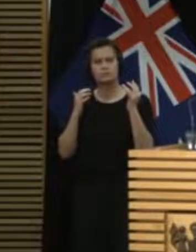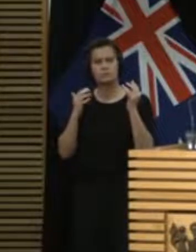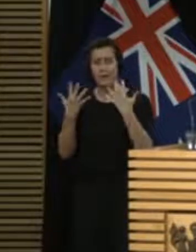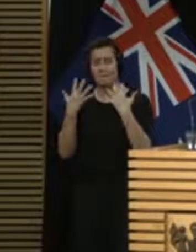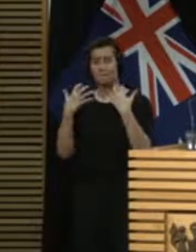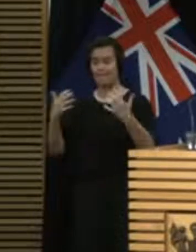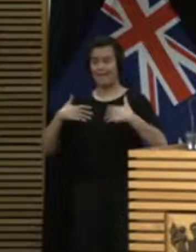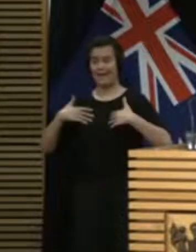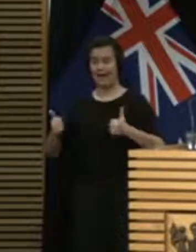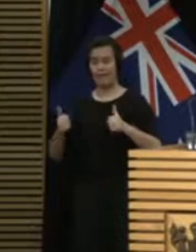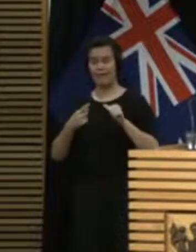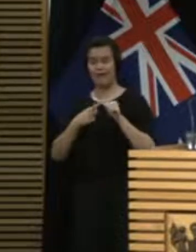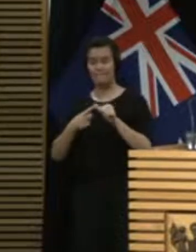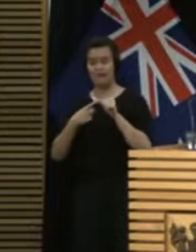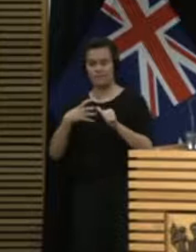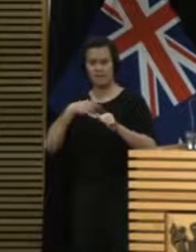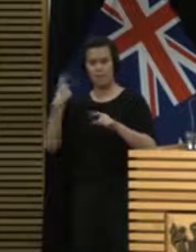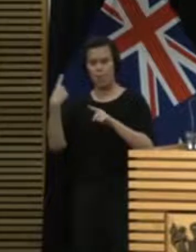health advice?